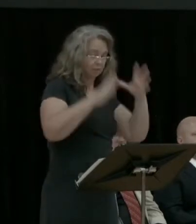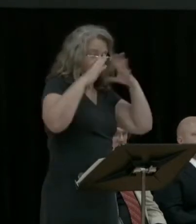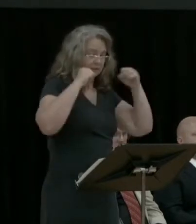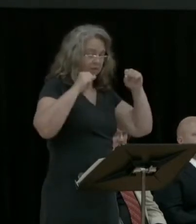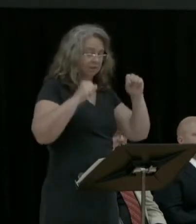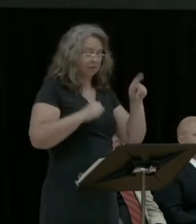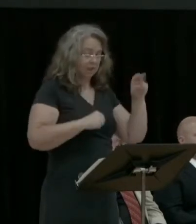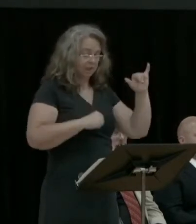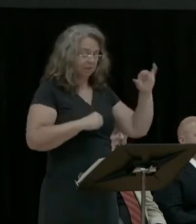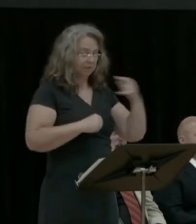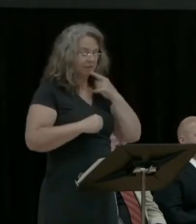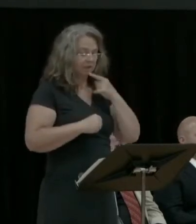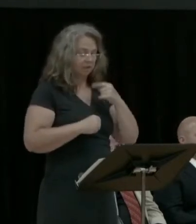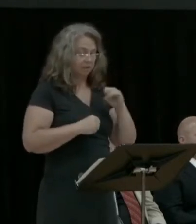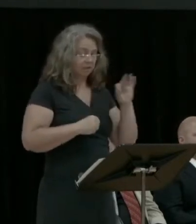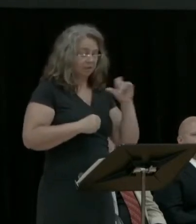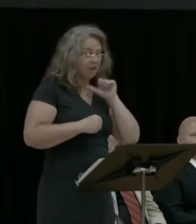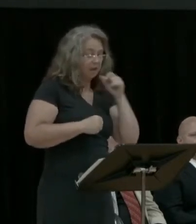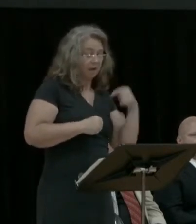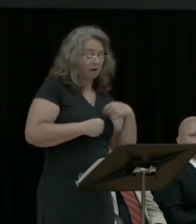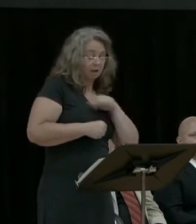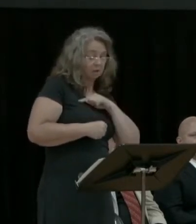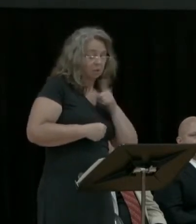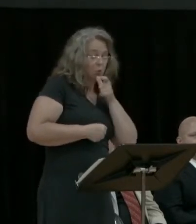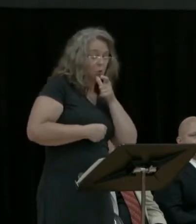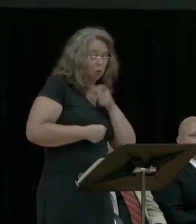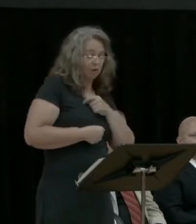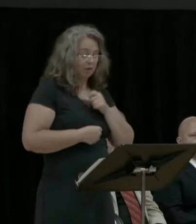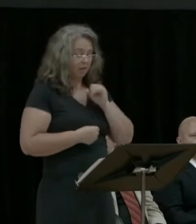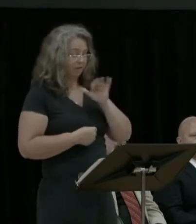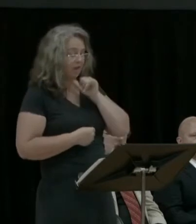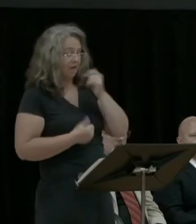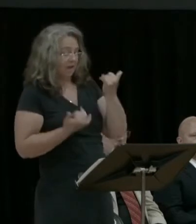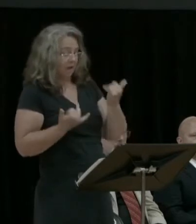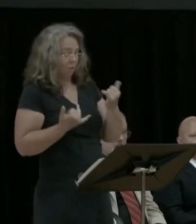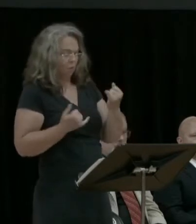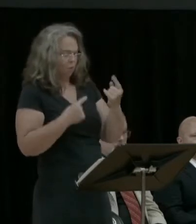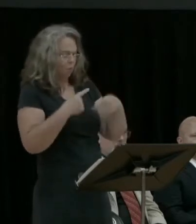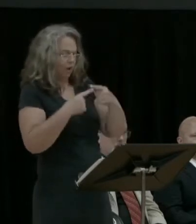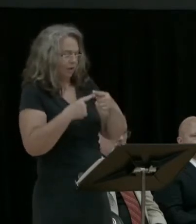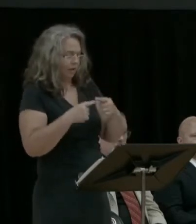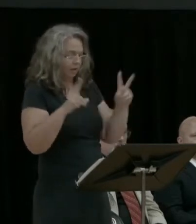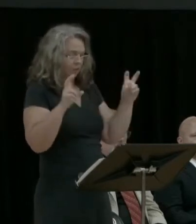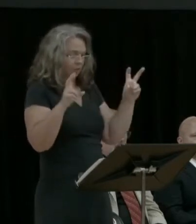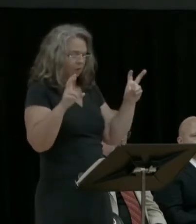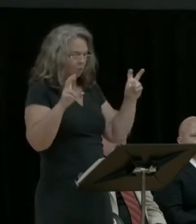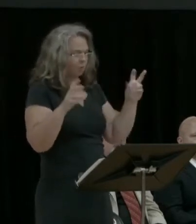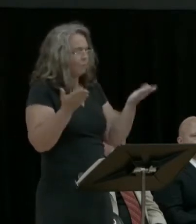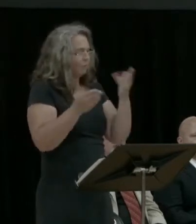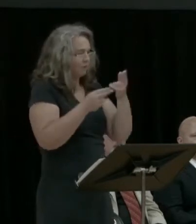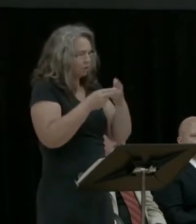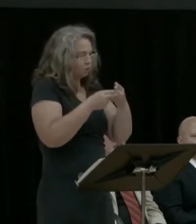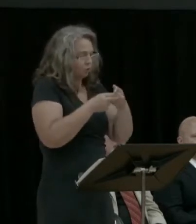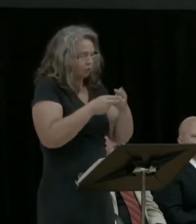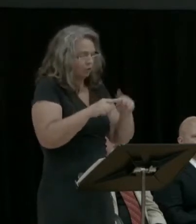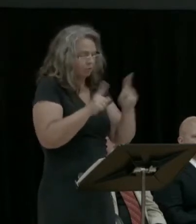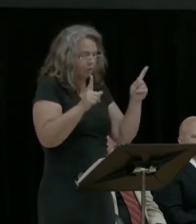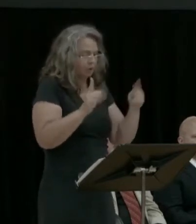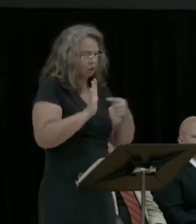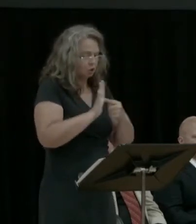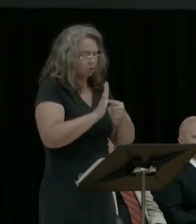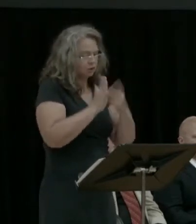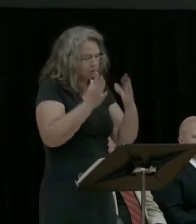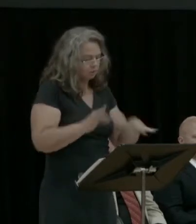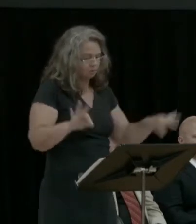not us, who? If not now, when? This quote may be small, but it provides a